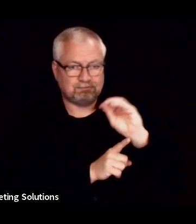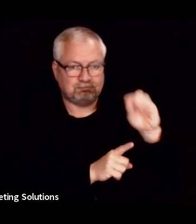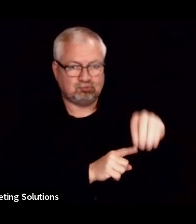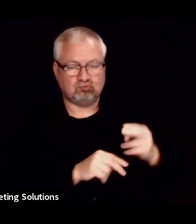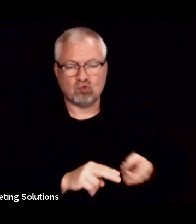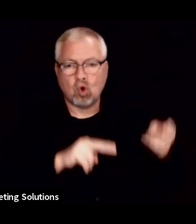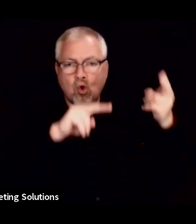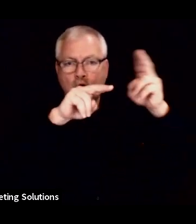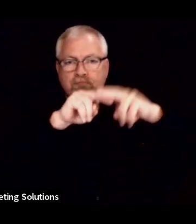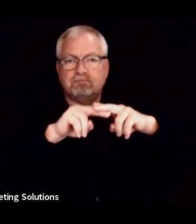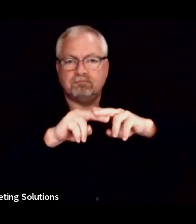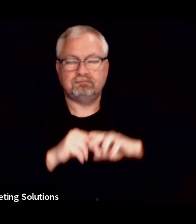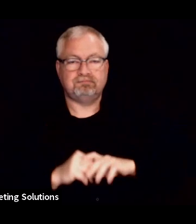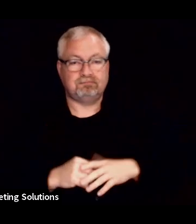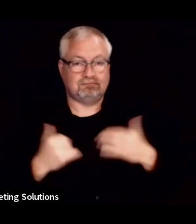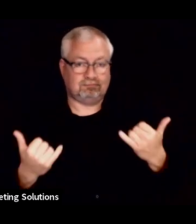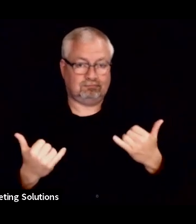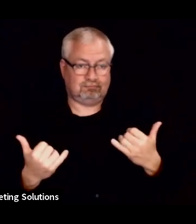at